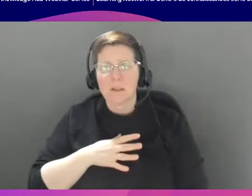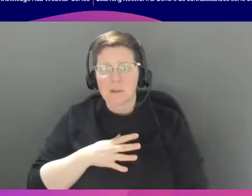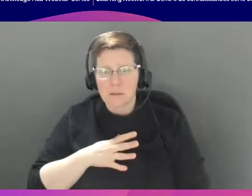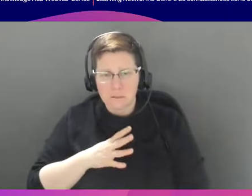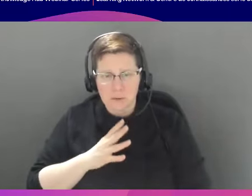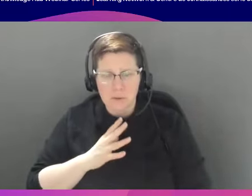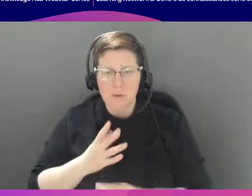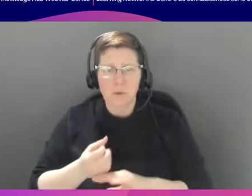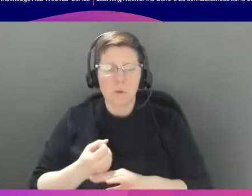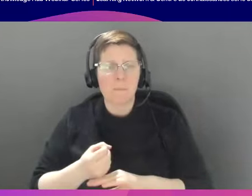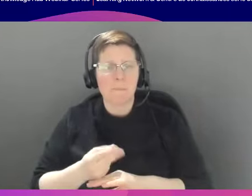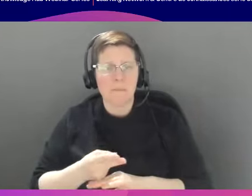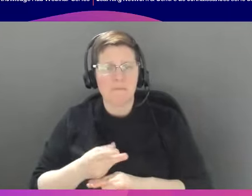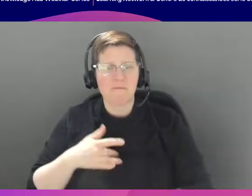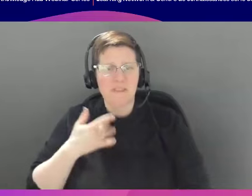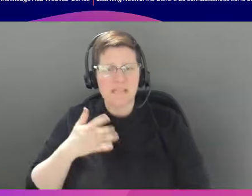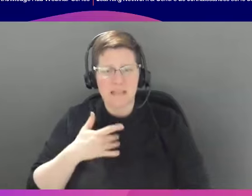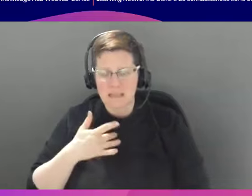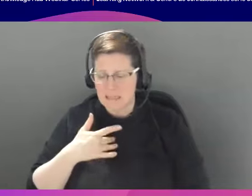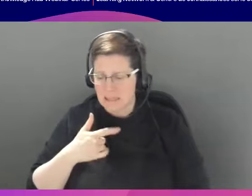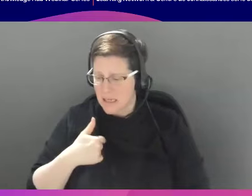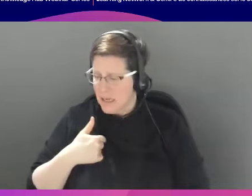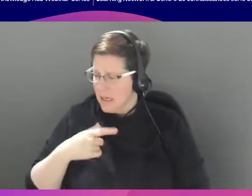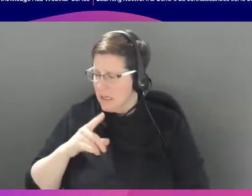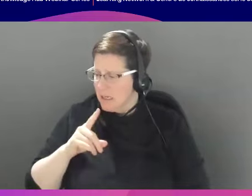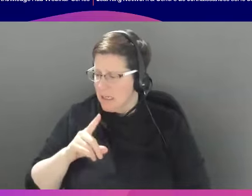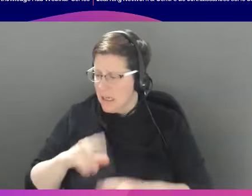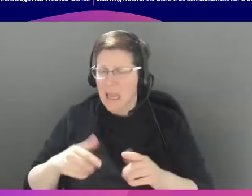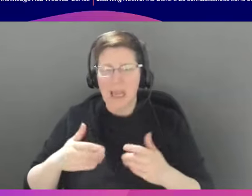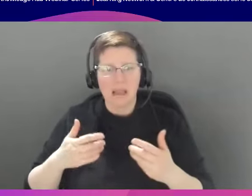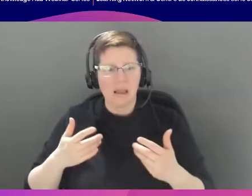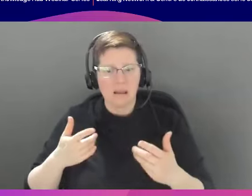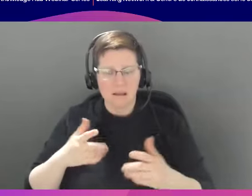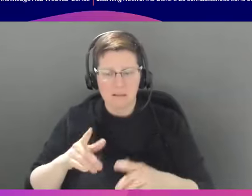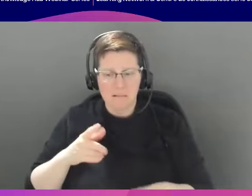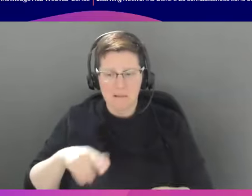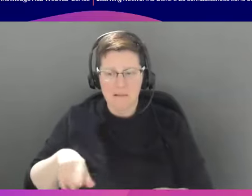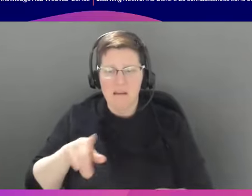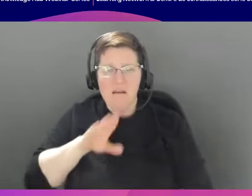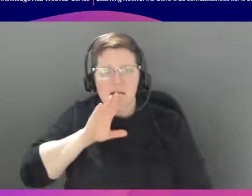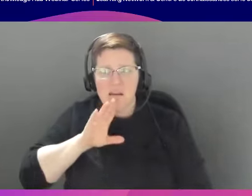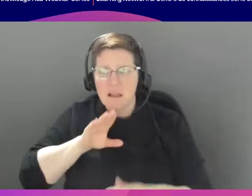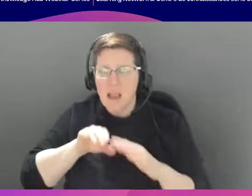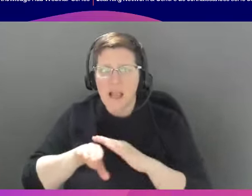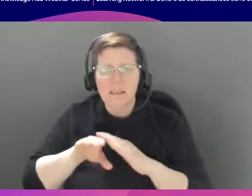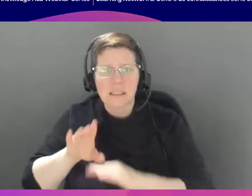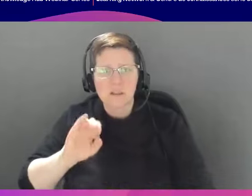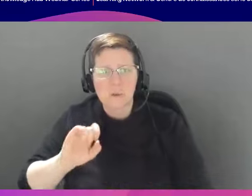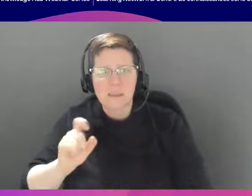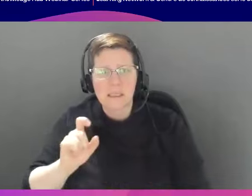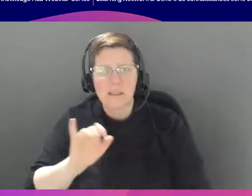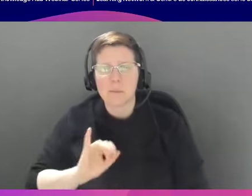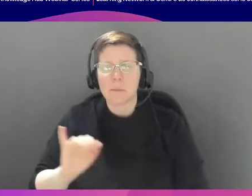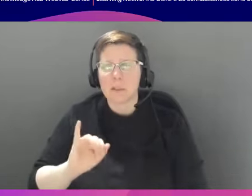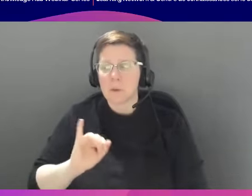like not being able to have sexual experiences, but I'm sure there's also kind of like hatred towards